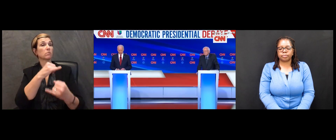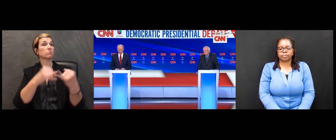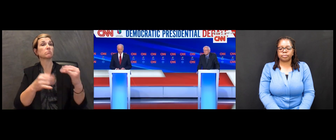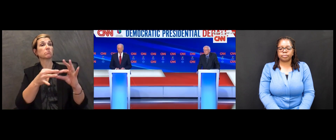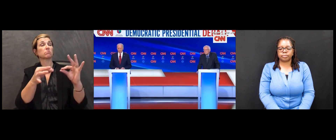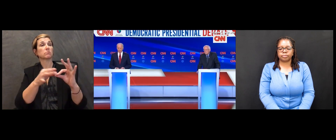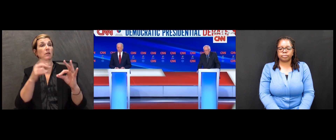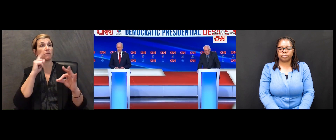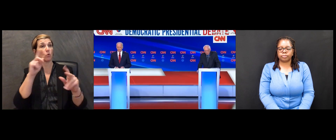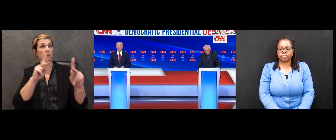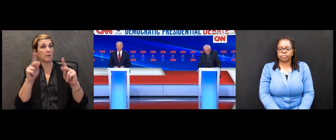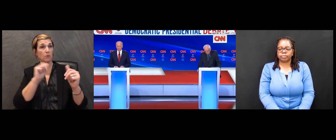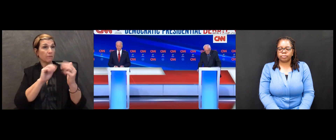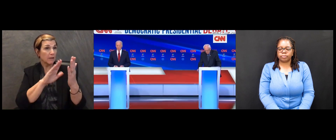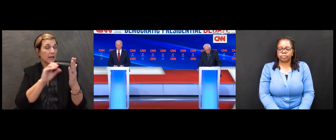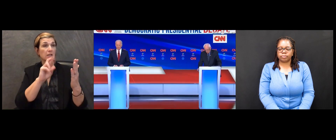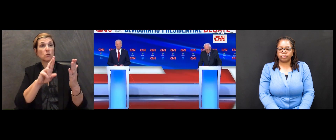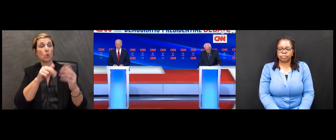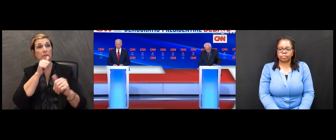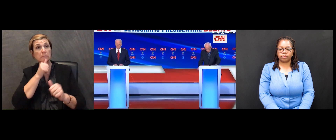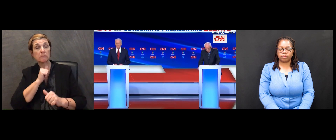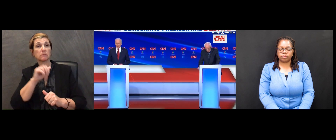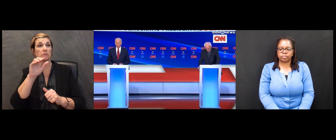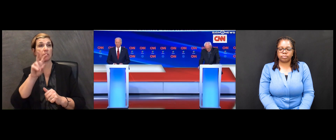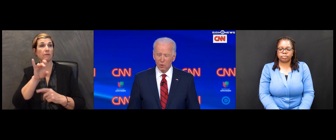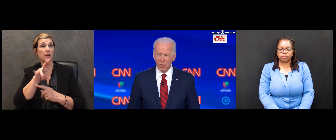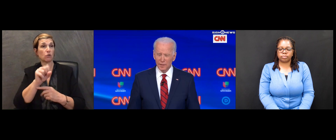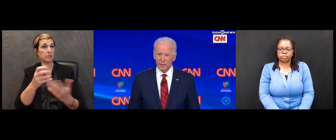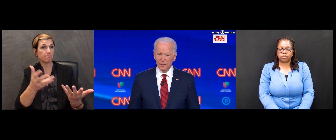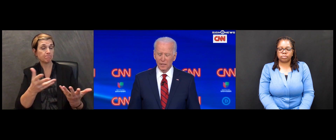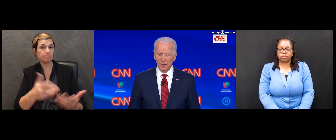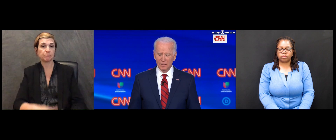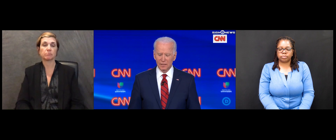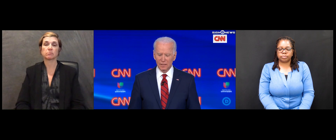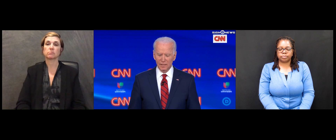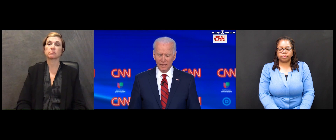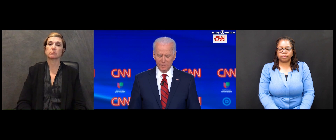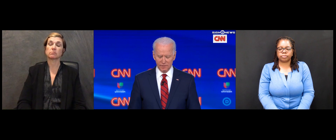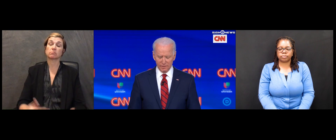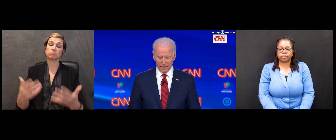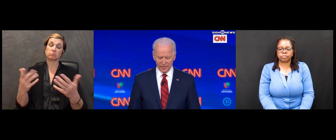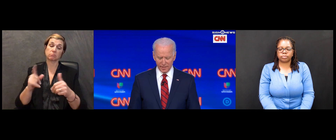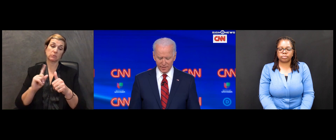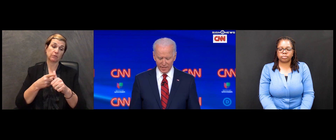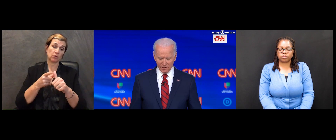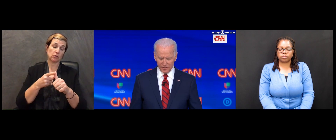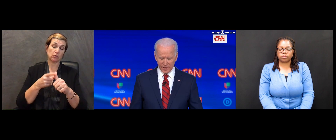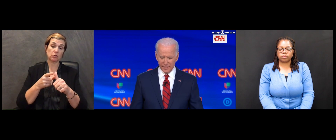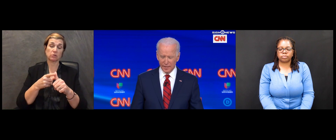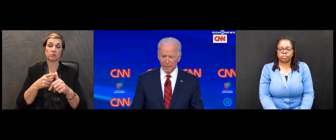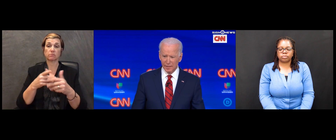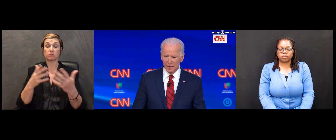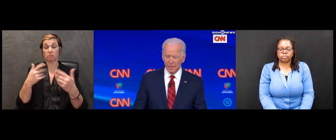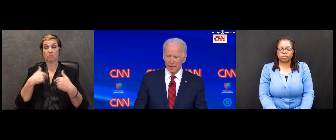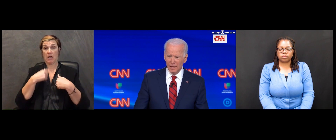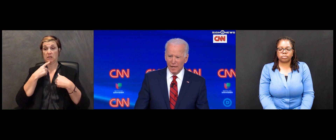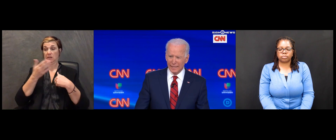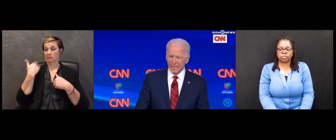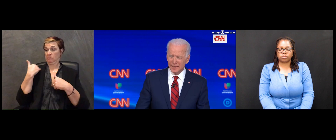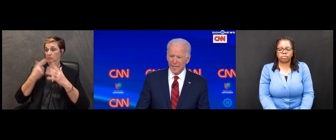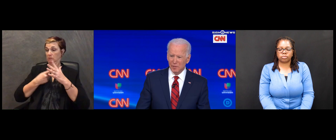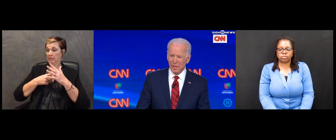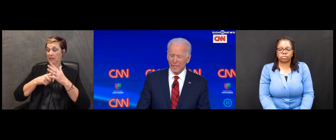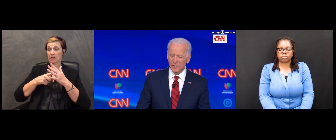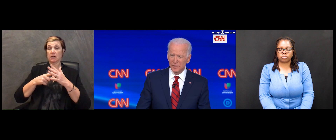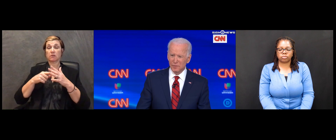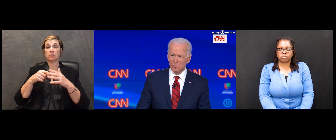by, or dealing with this virus? Number one, as I said at the outset, I